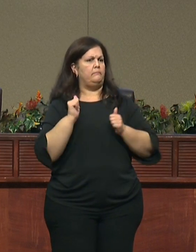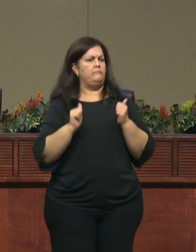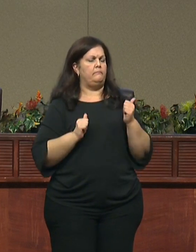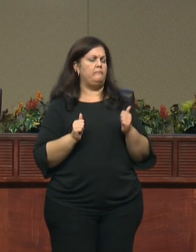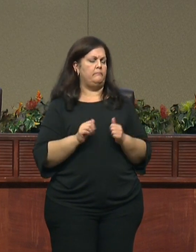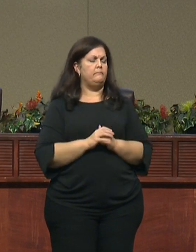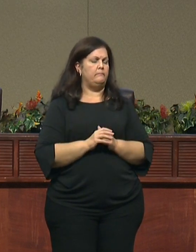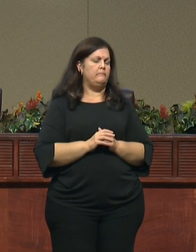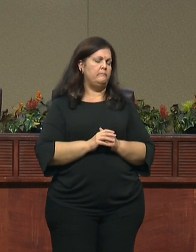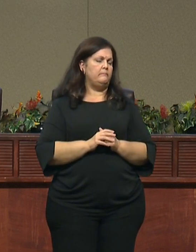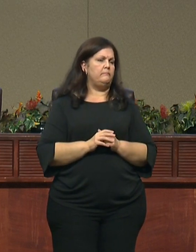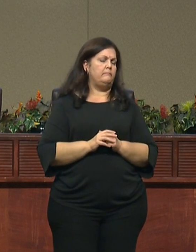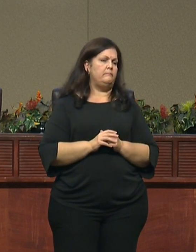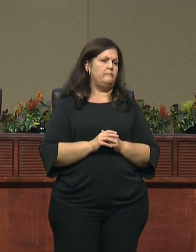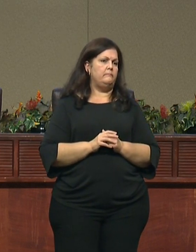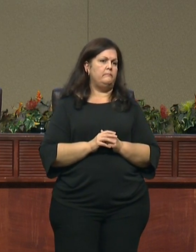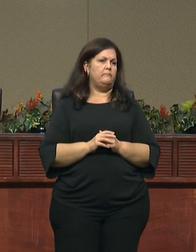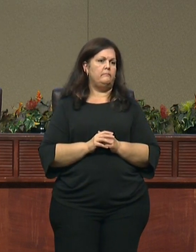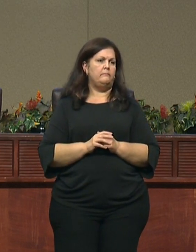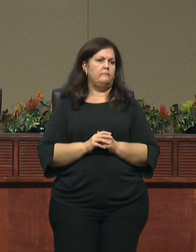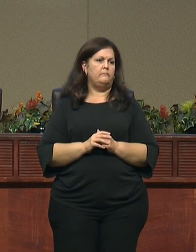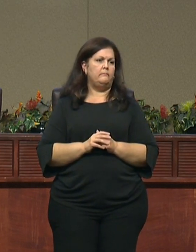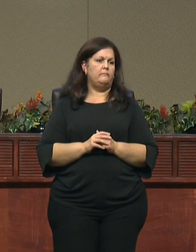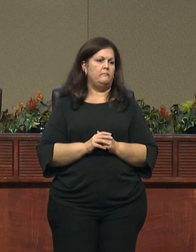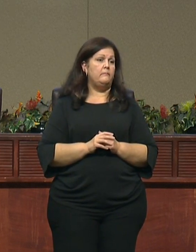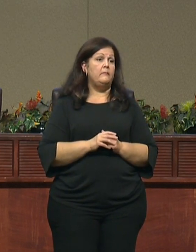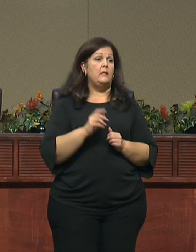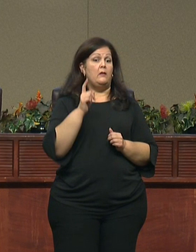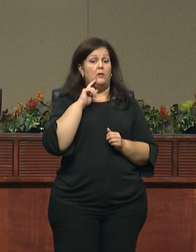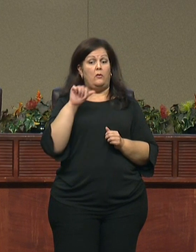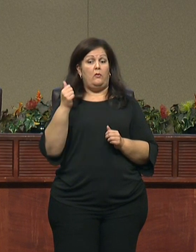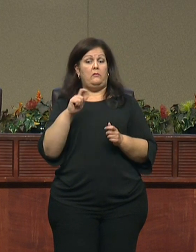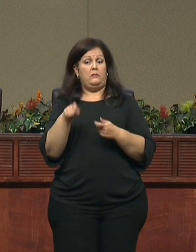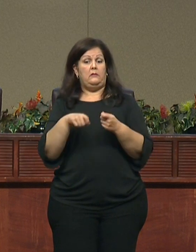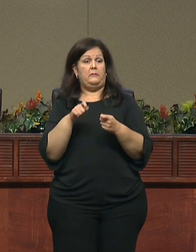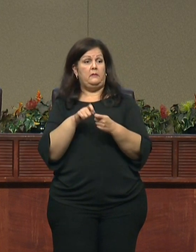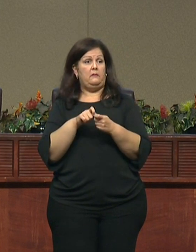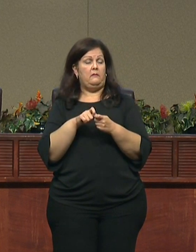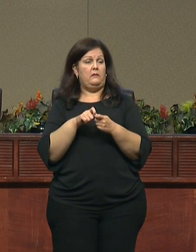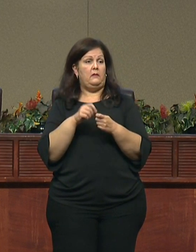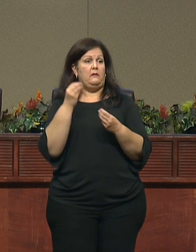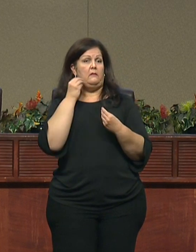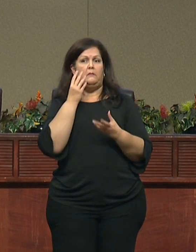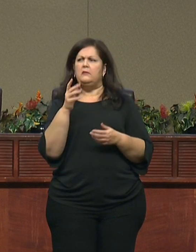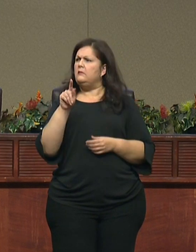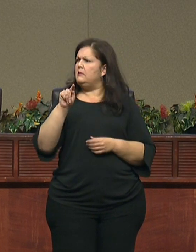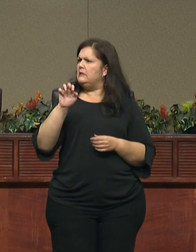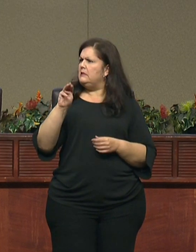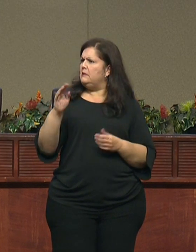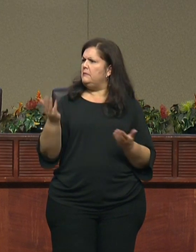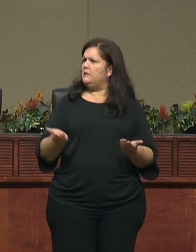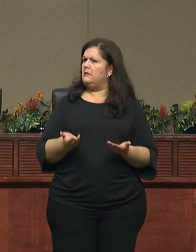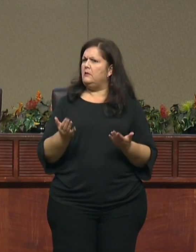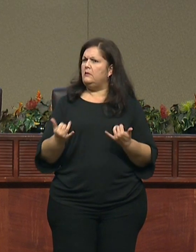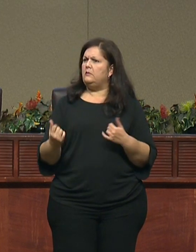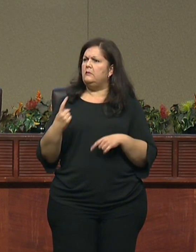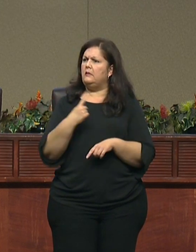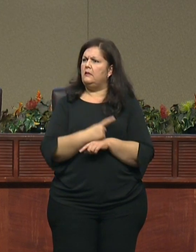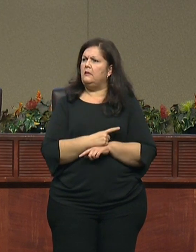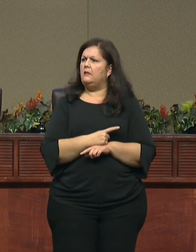engaged in. And in terms of other specifics, is Tim Boldig here today?